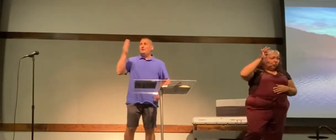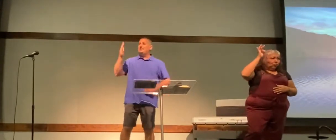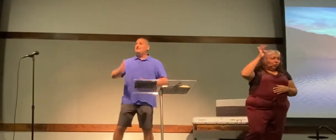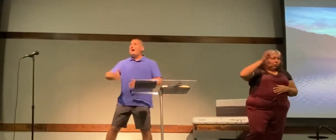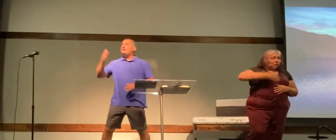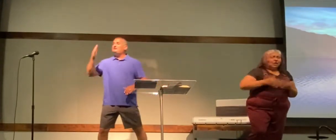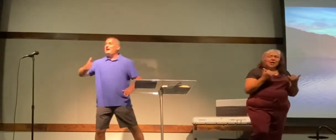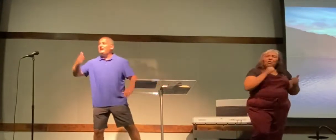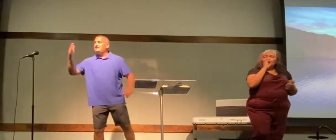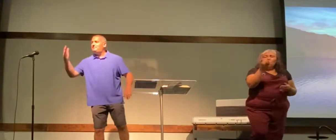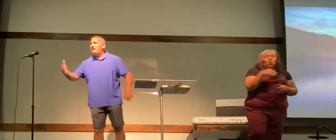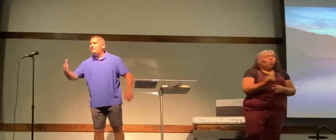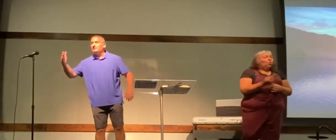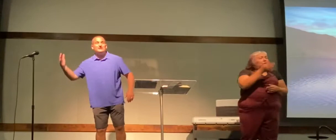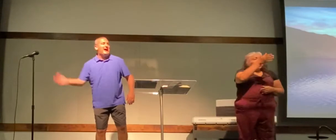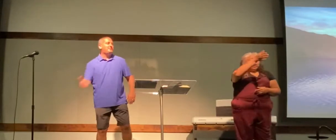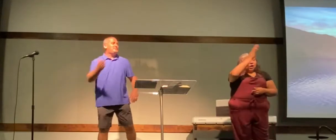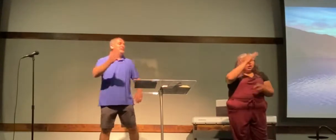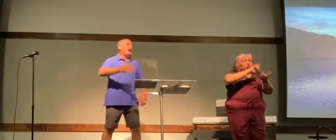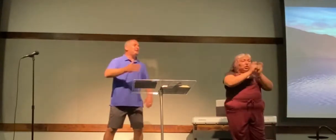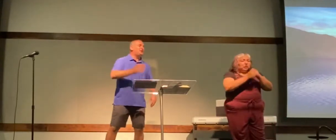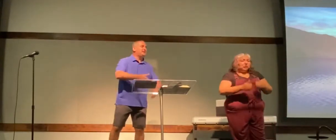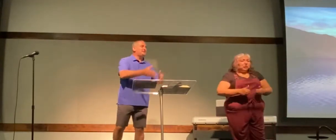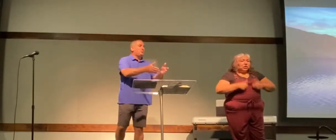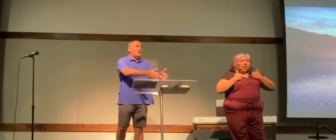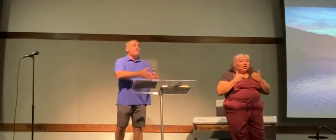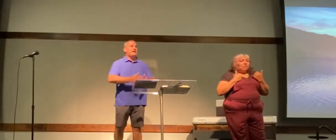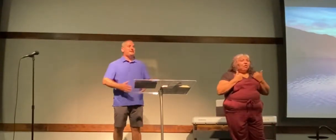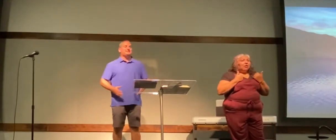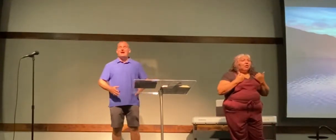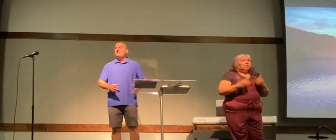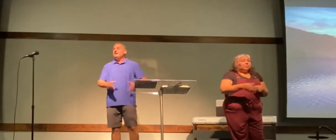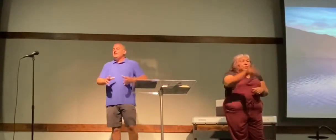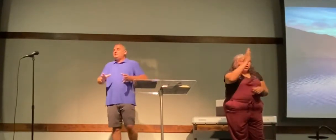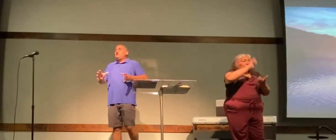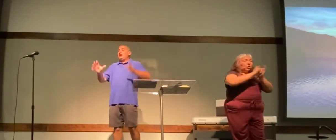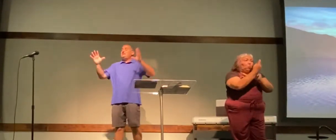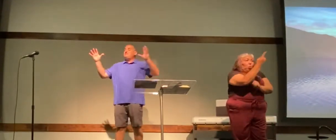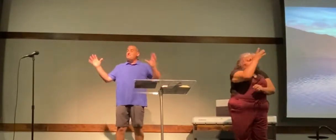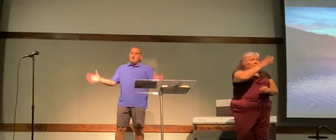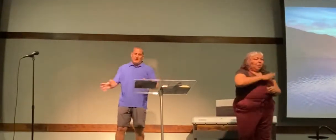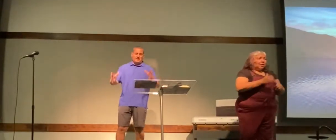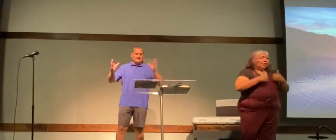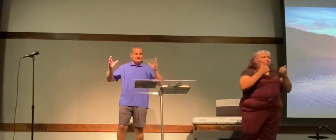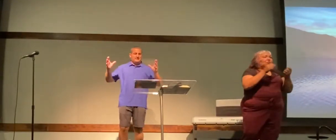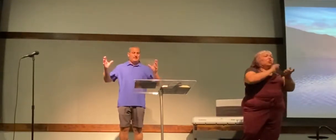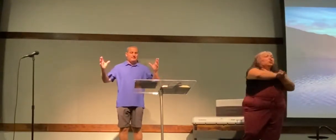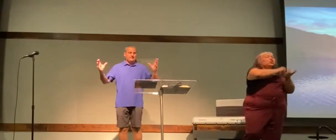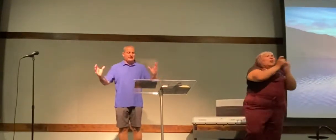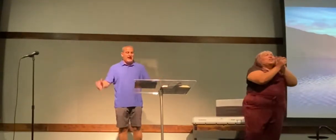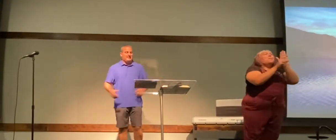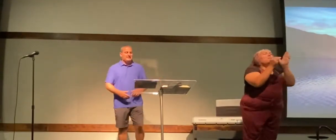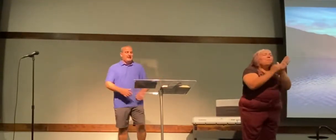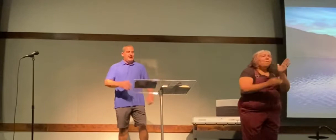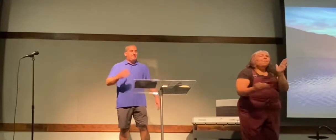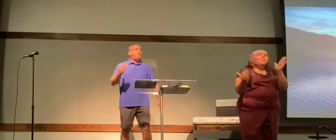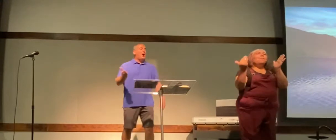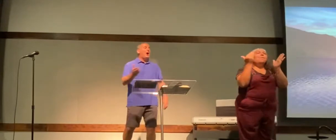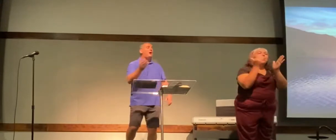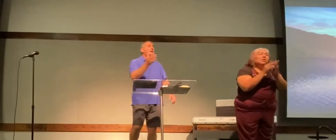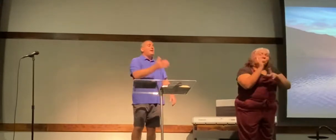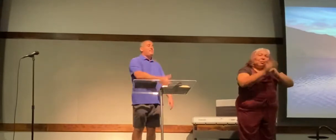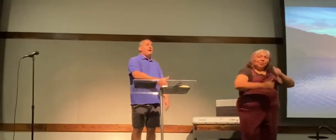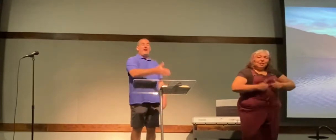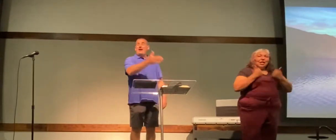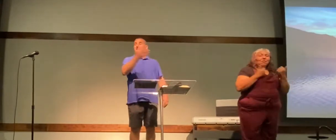Not only is God changing people's lives, but God changes one man's life to change millions of people's lives. And